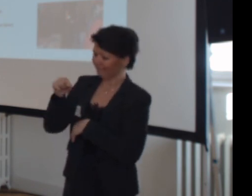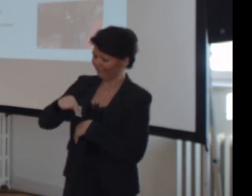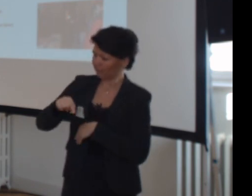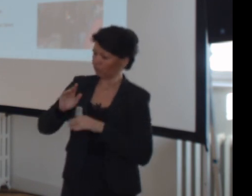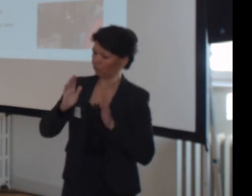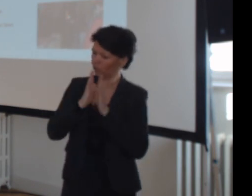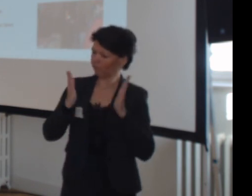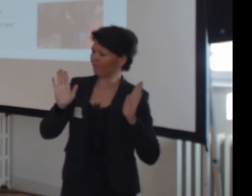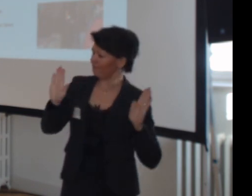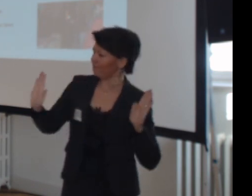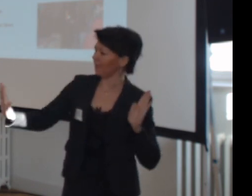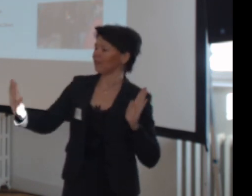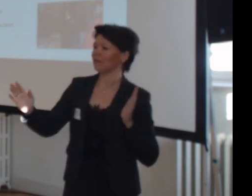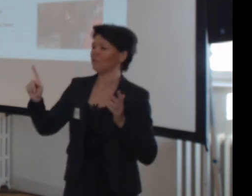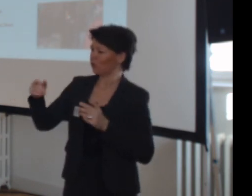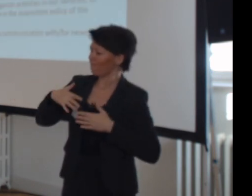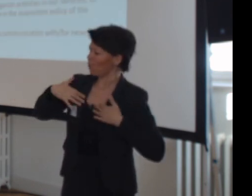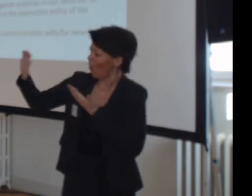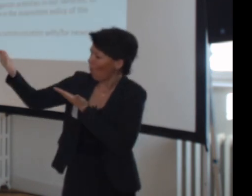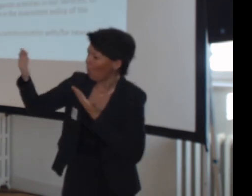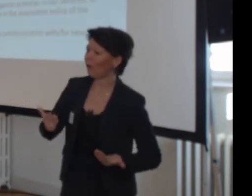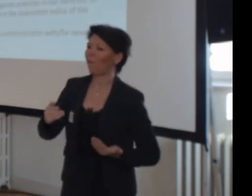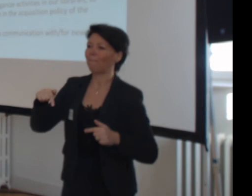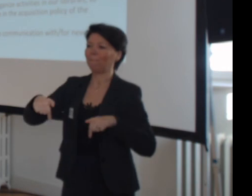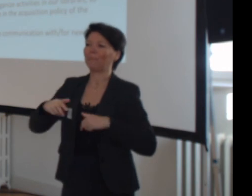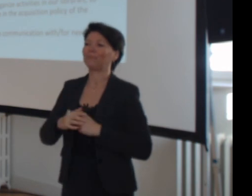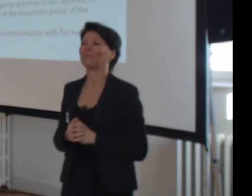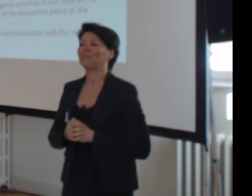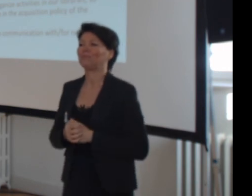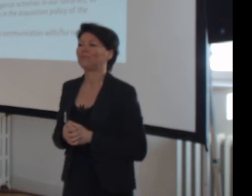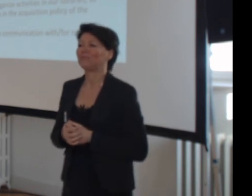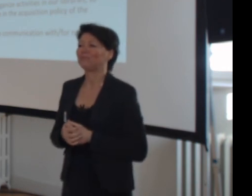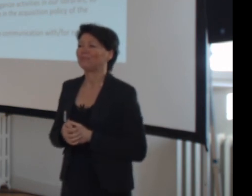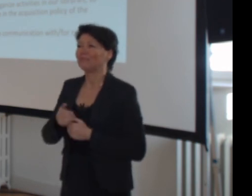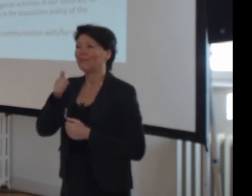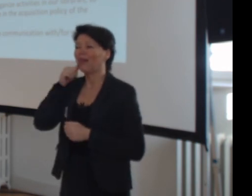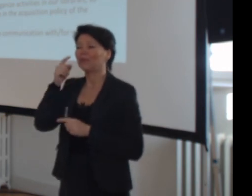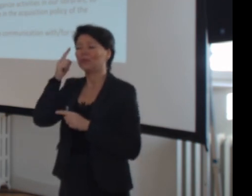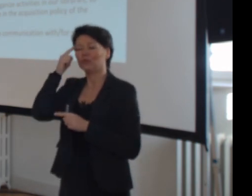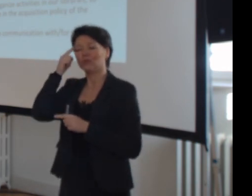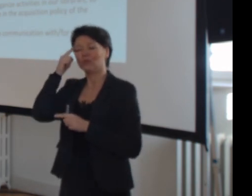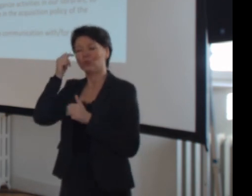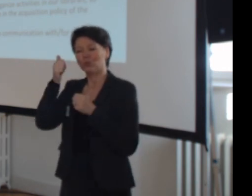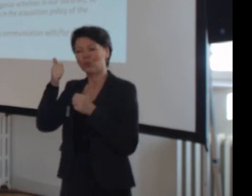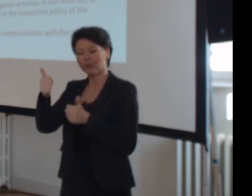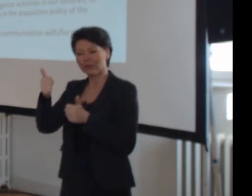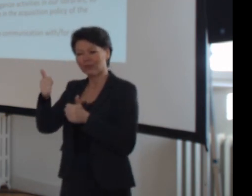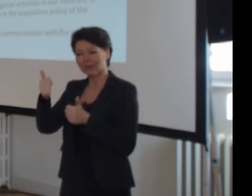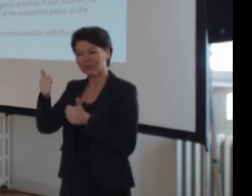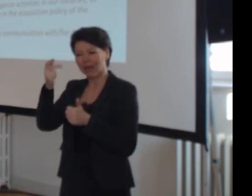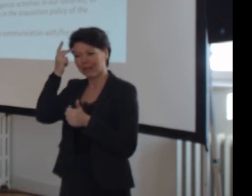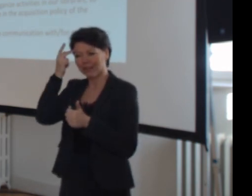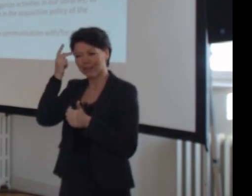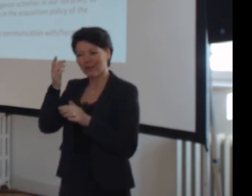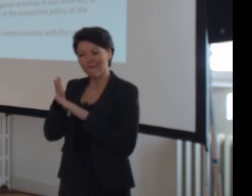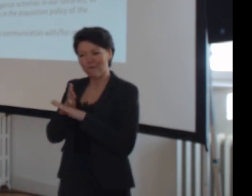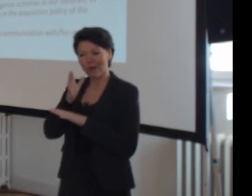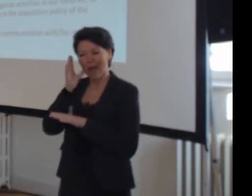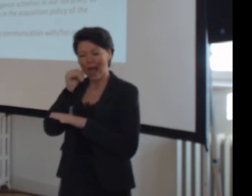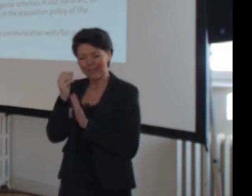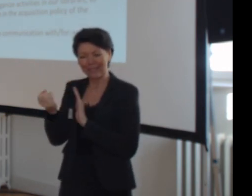your library. And then, if I remember right, that was the second last